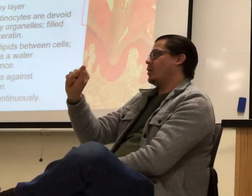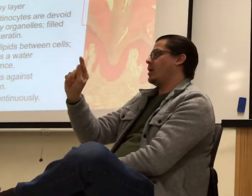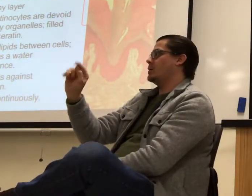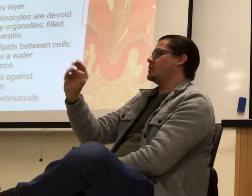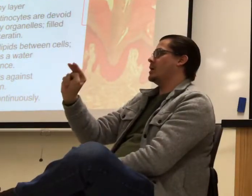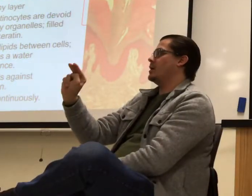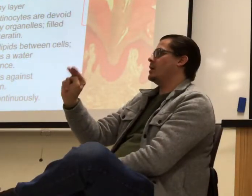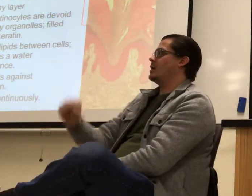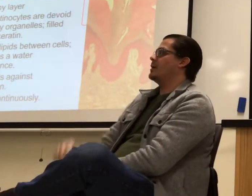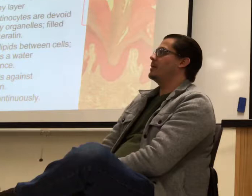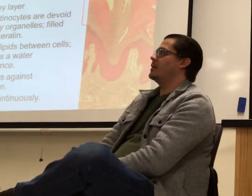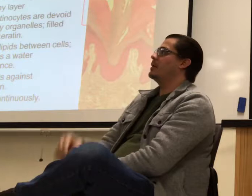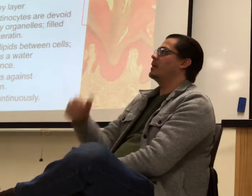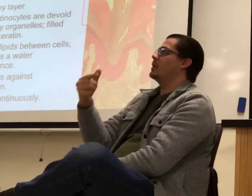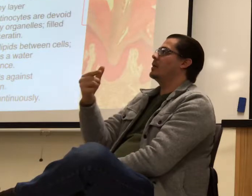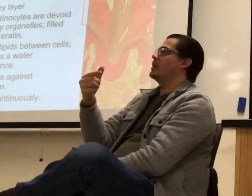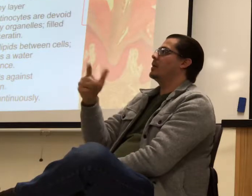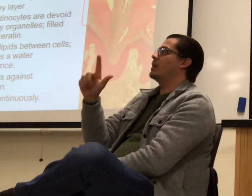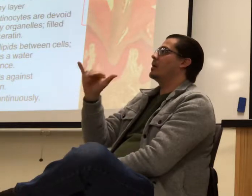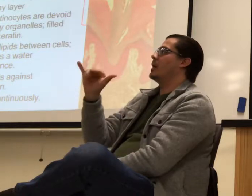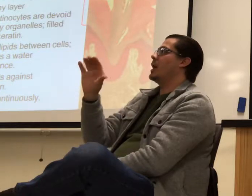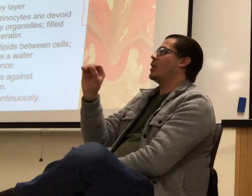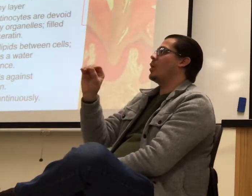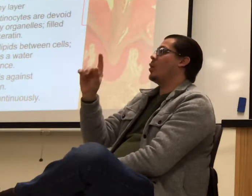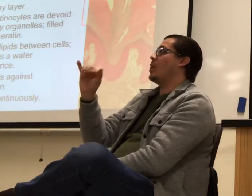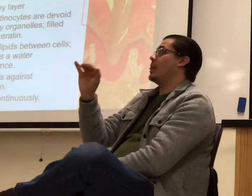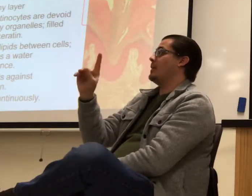and glycolipids link them together.